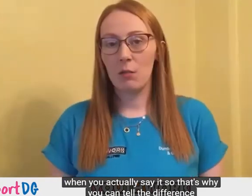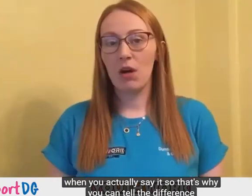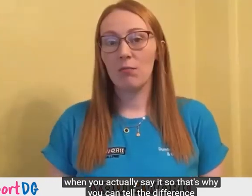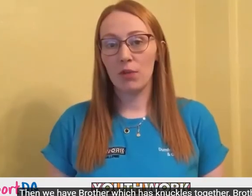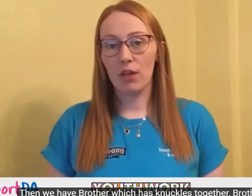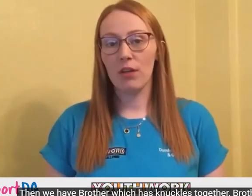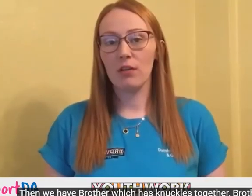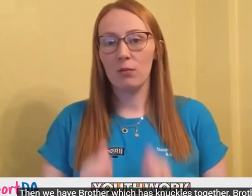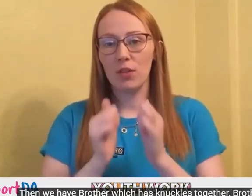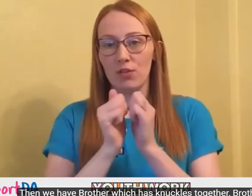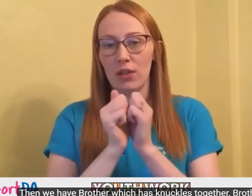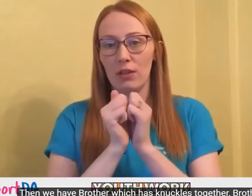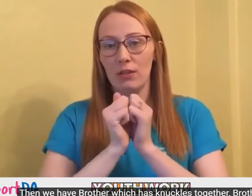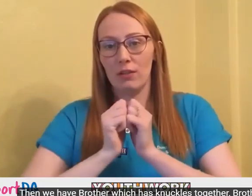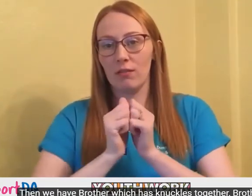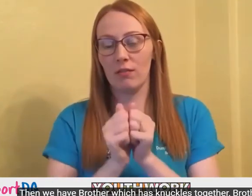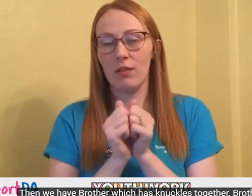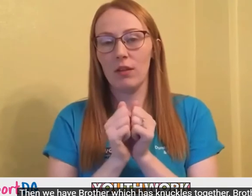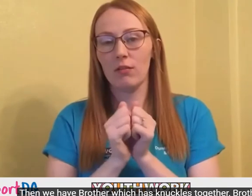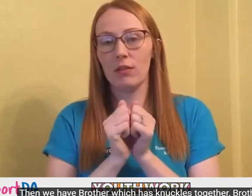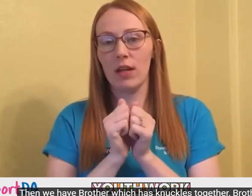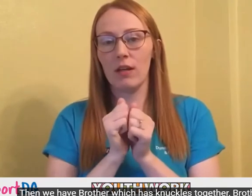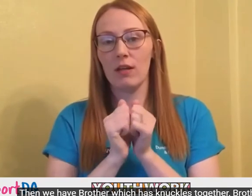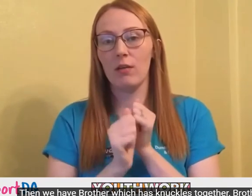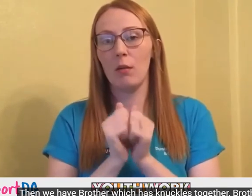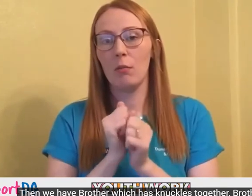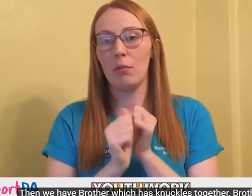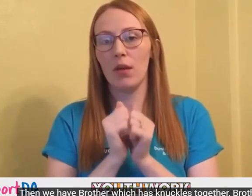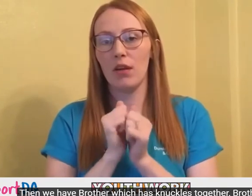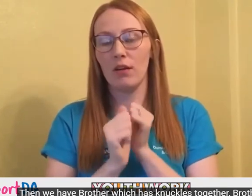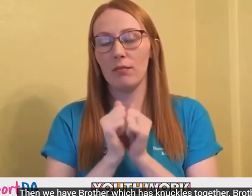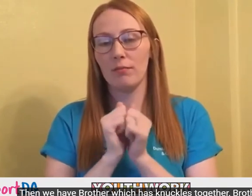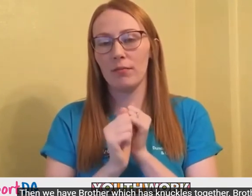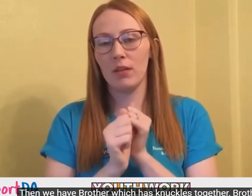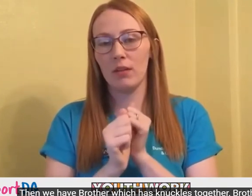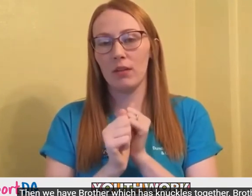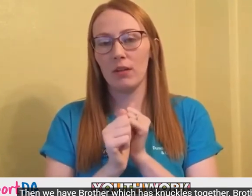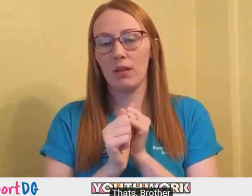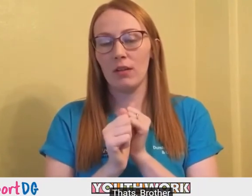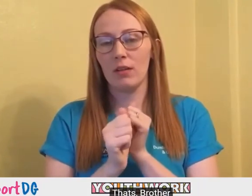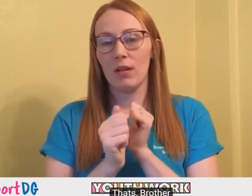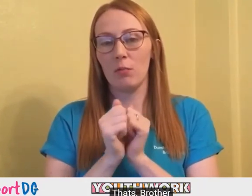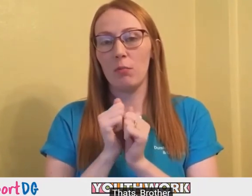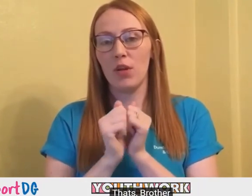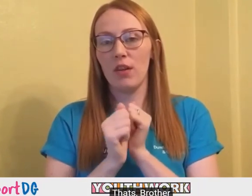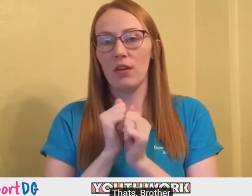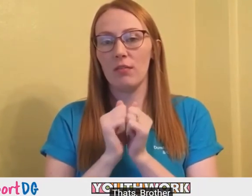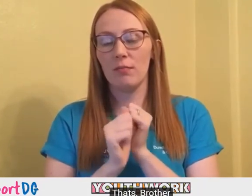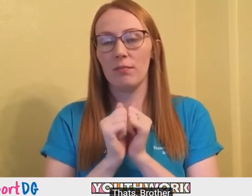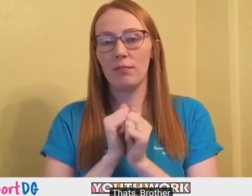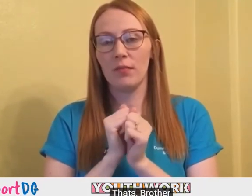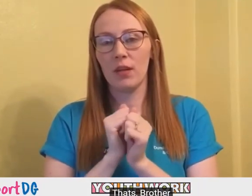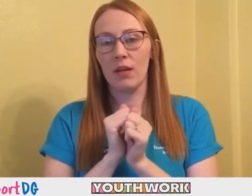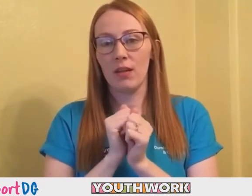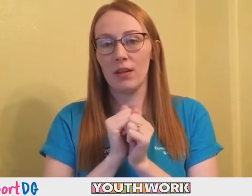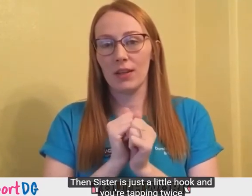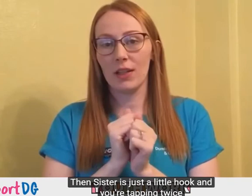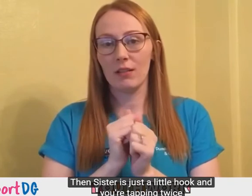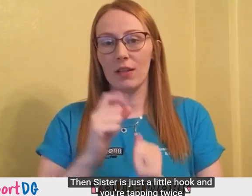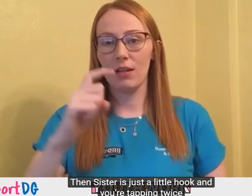have brother, which is knuckled together, brother. That's brother. Then sister